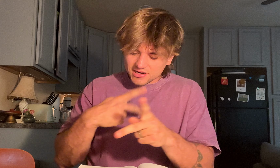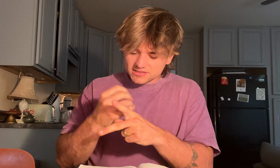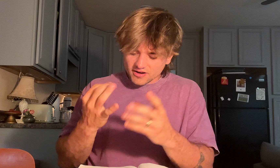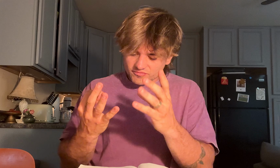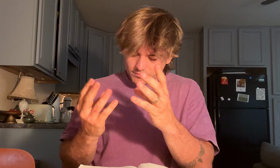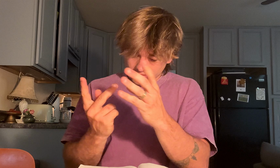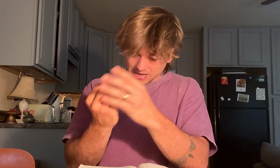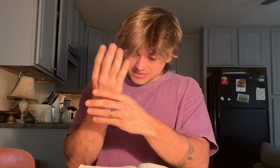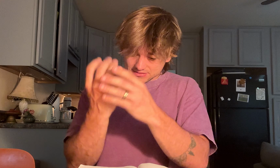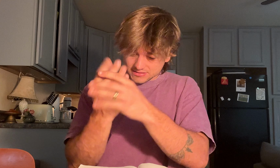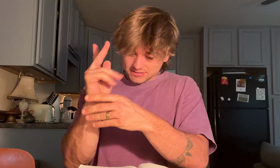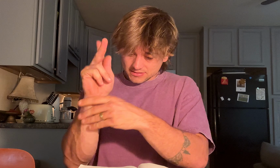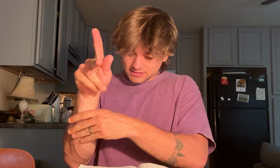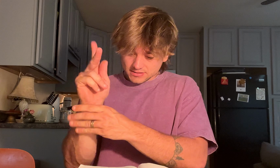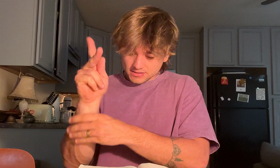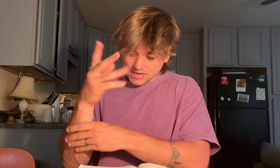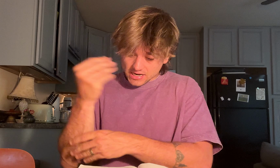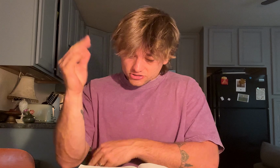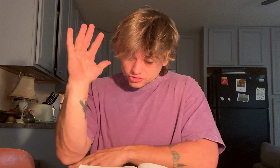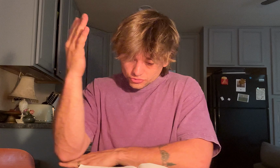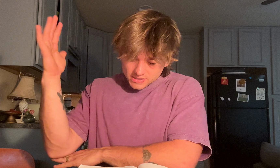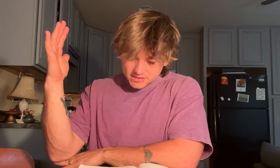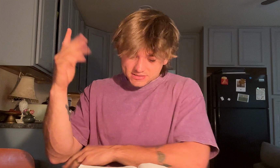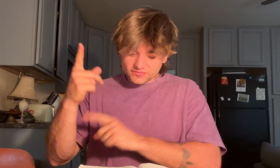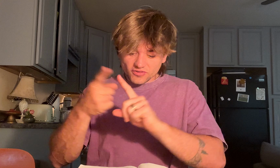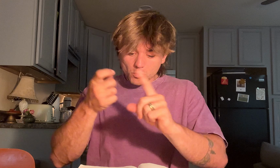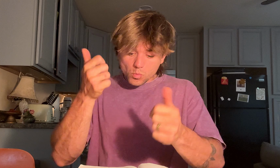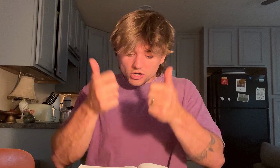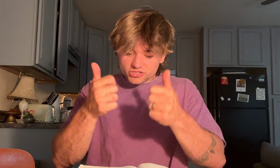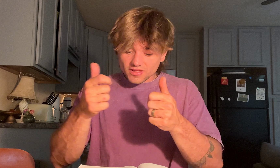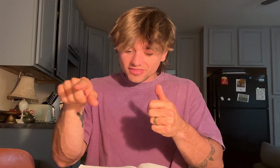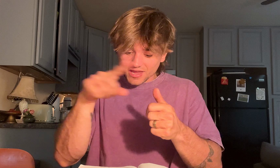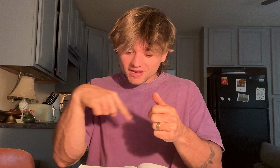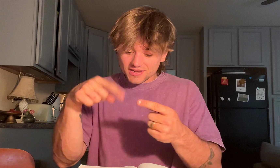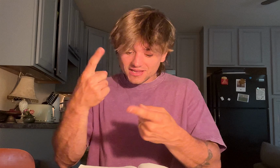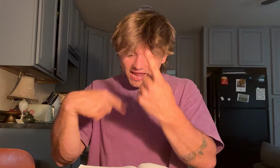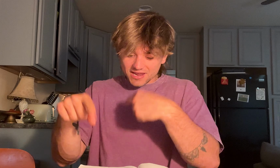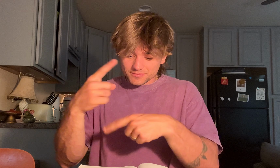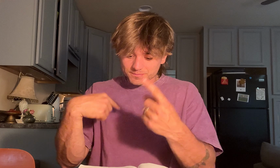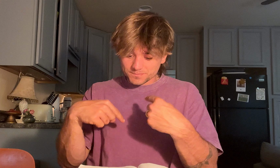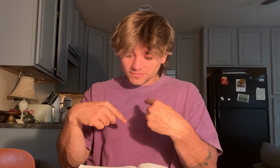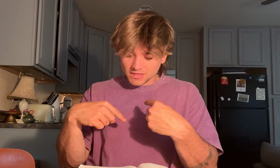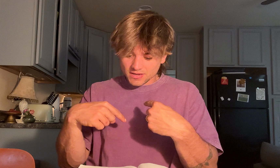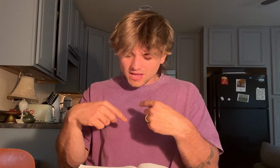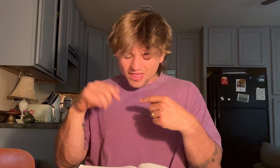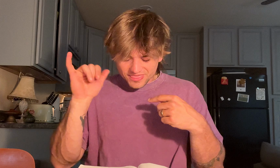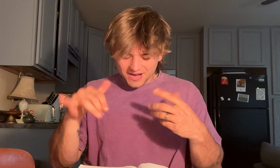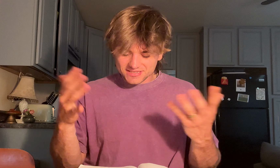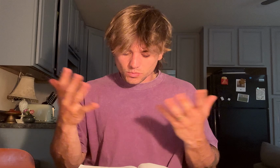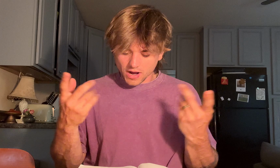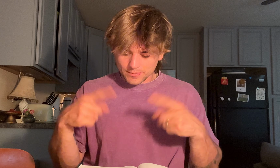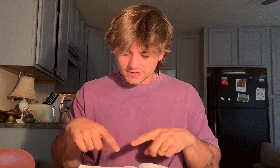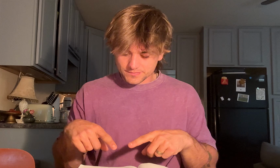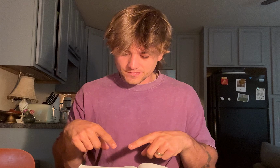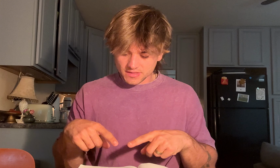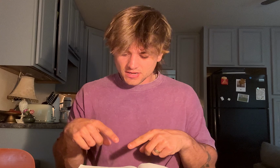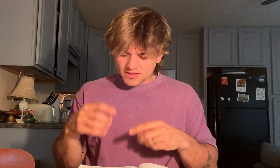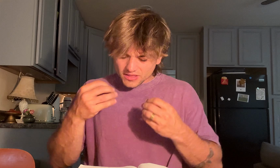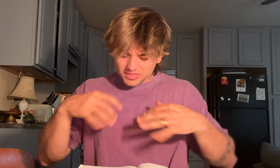of plants and trees from which they came." And that is what happened. The